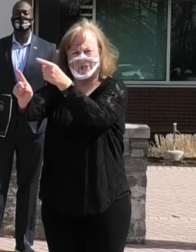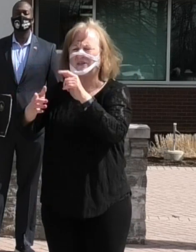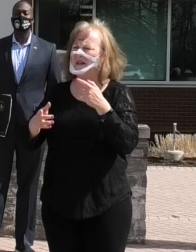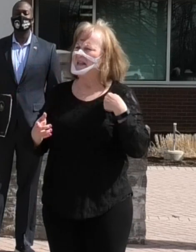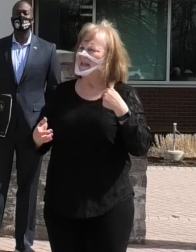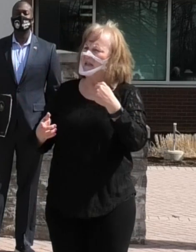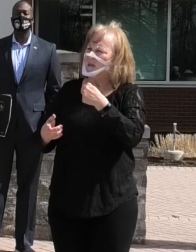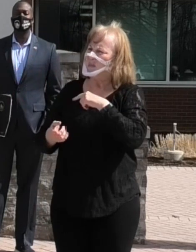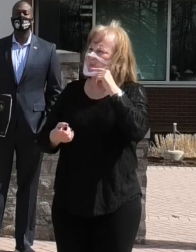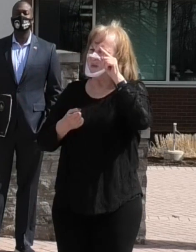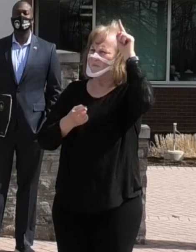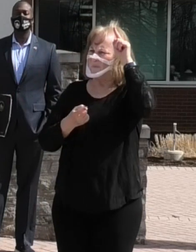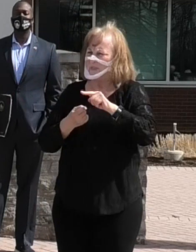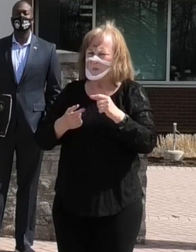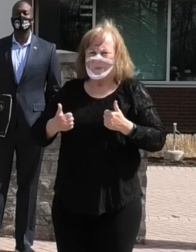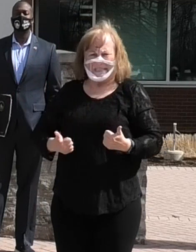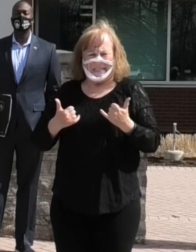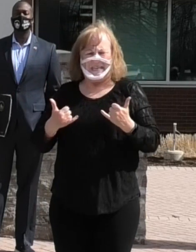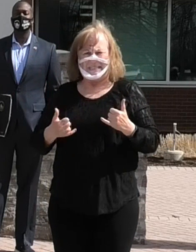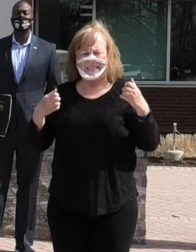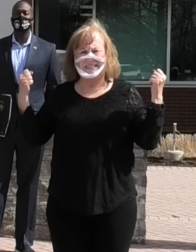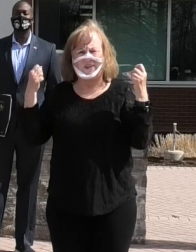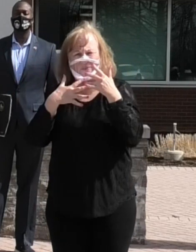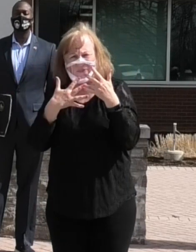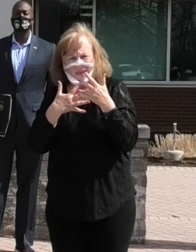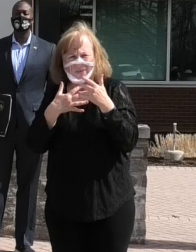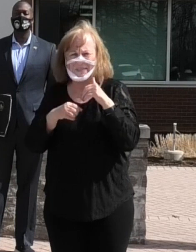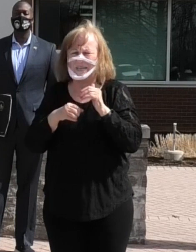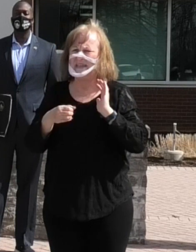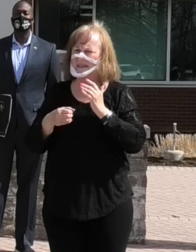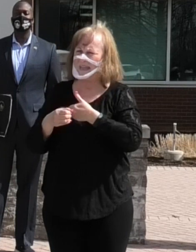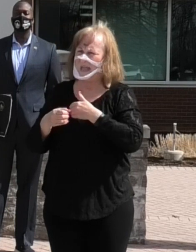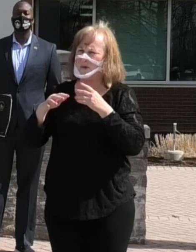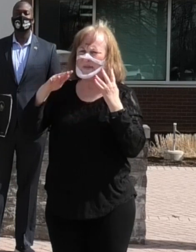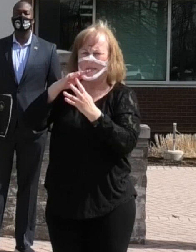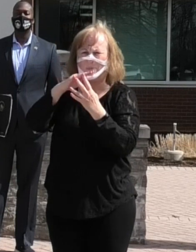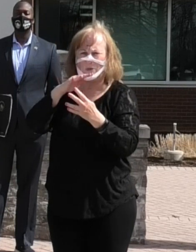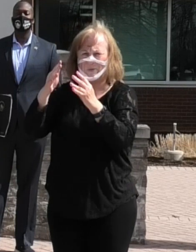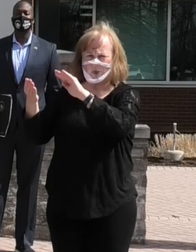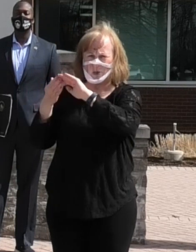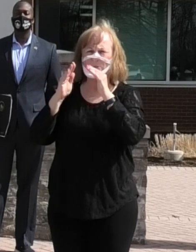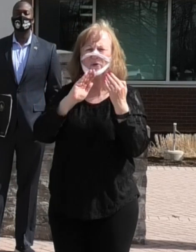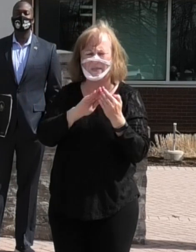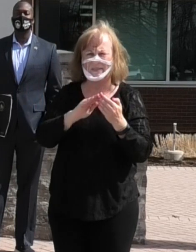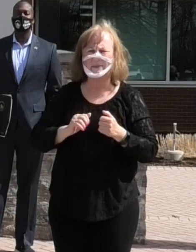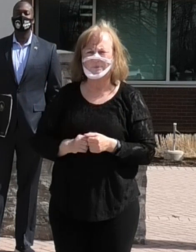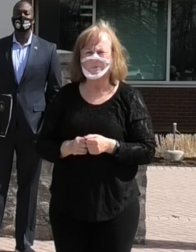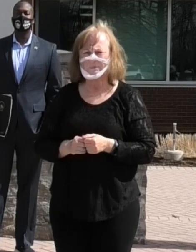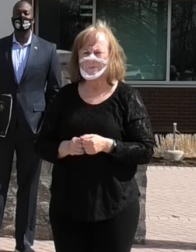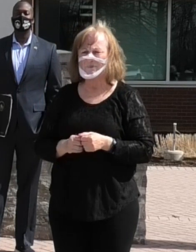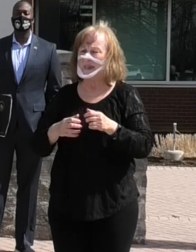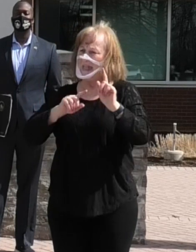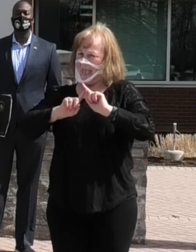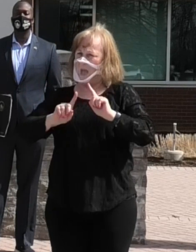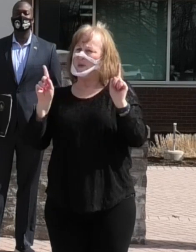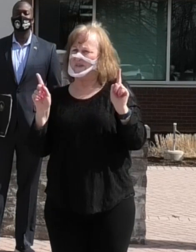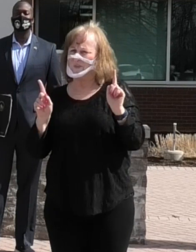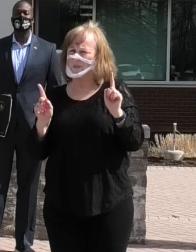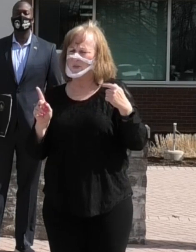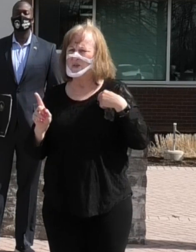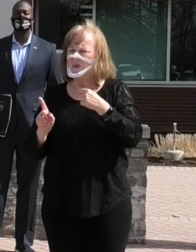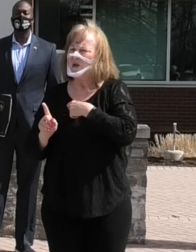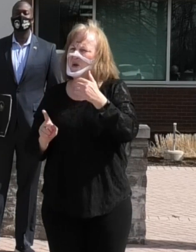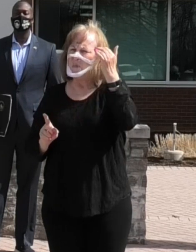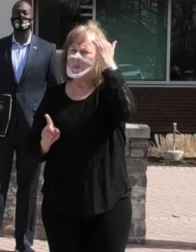will reduce the existing fears in our immigrant communities. However,